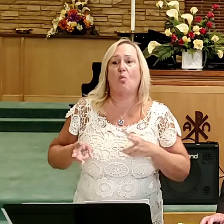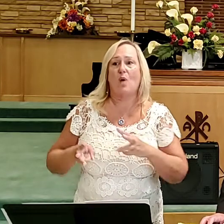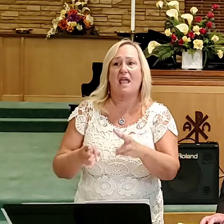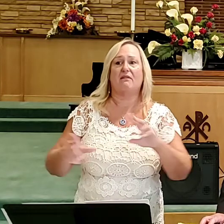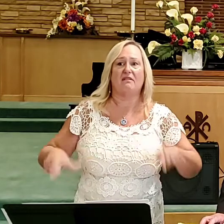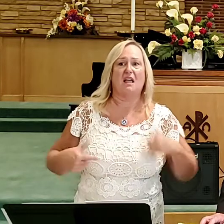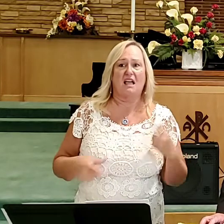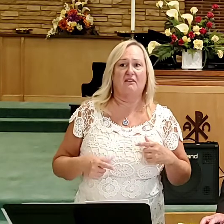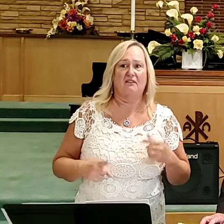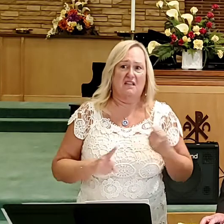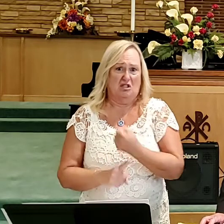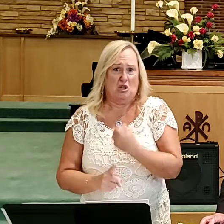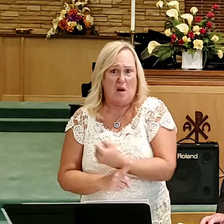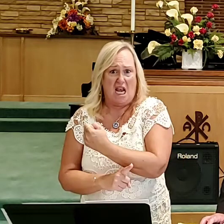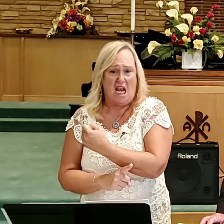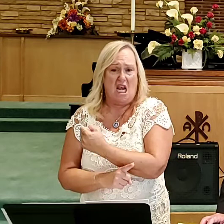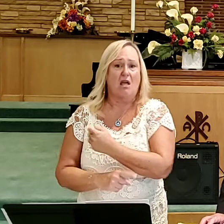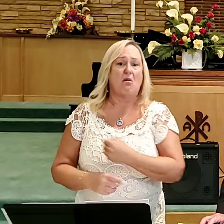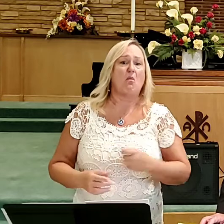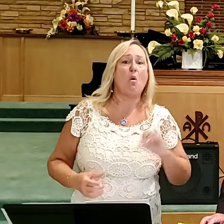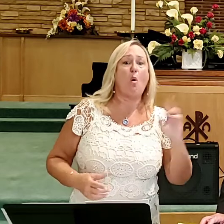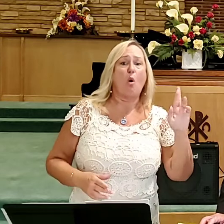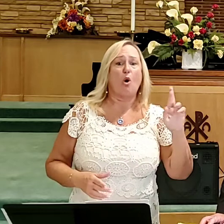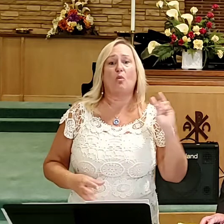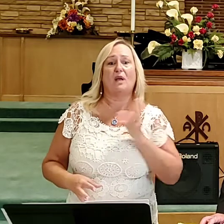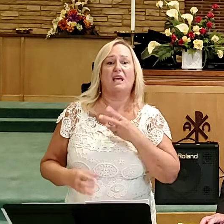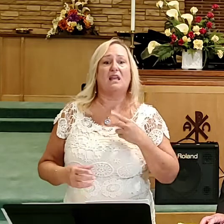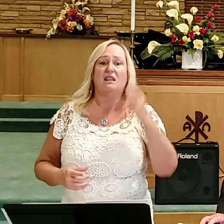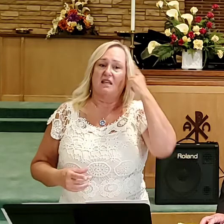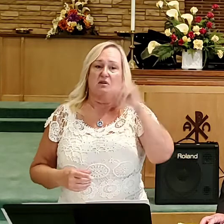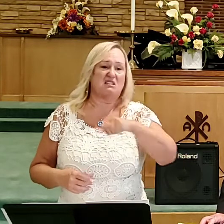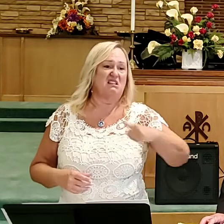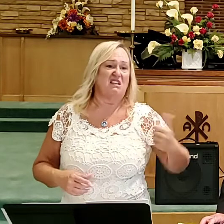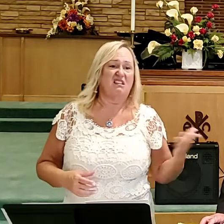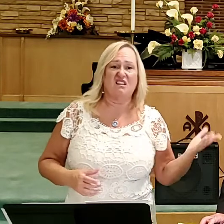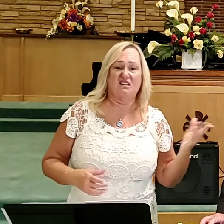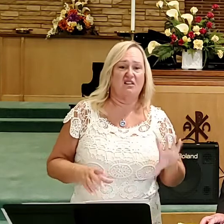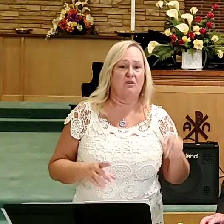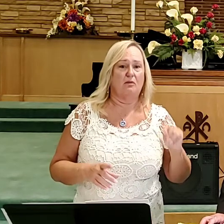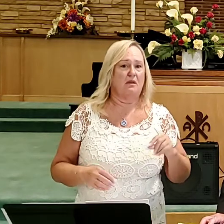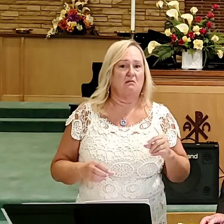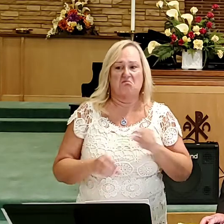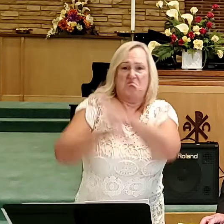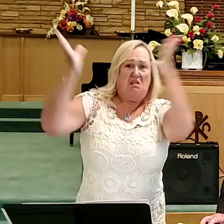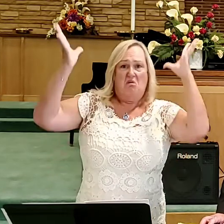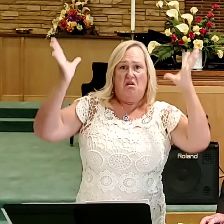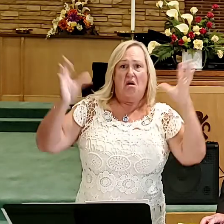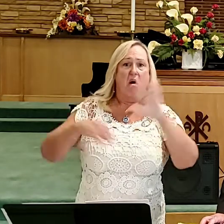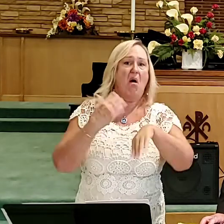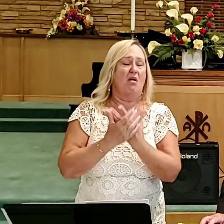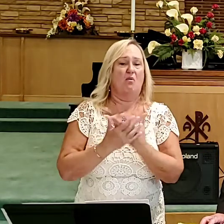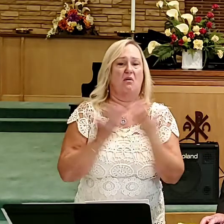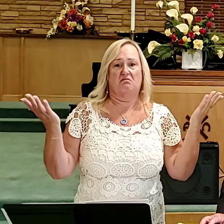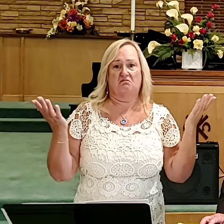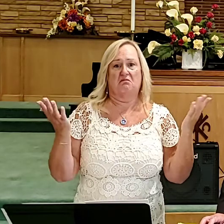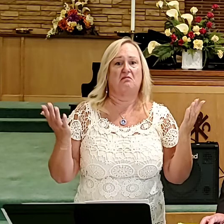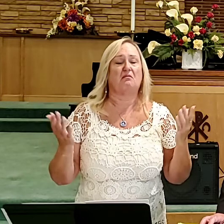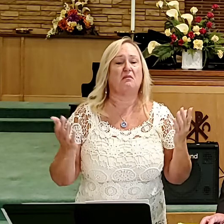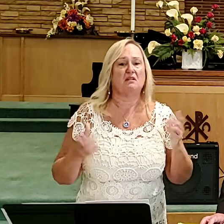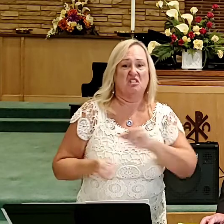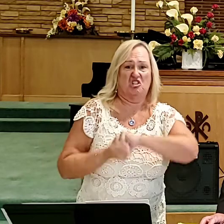threatened, or we think there isn't anything to do but blow everything up to change